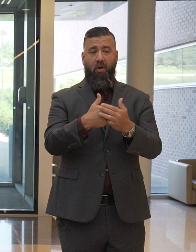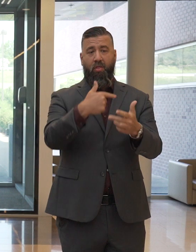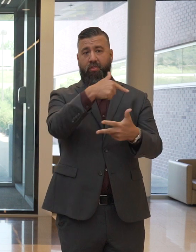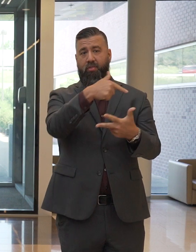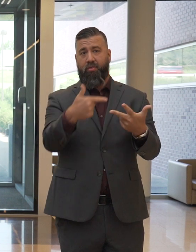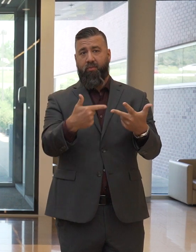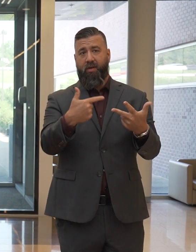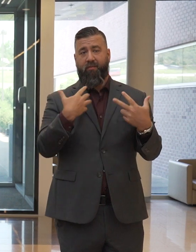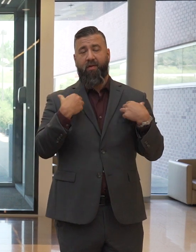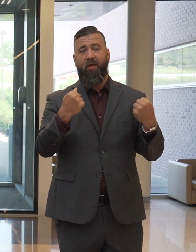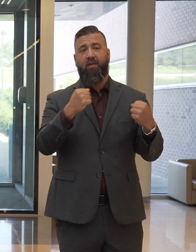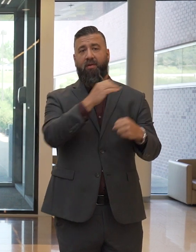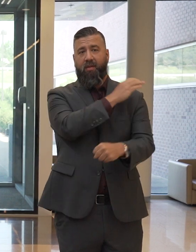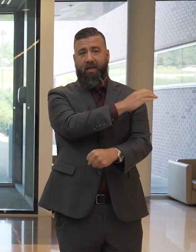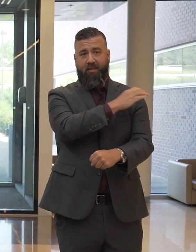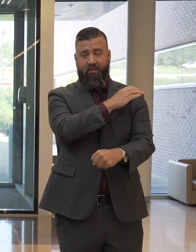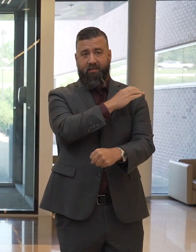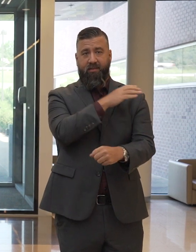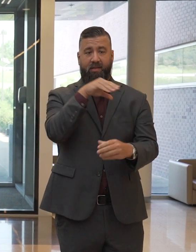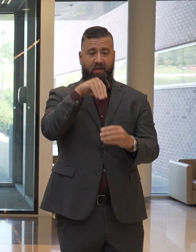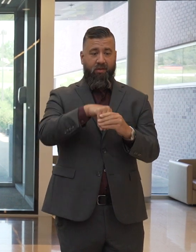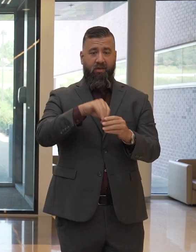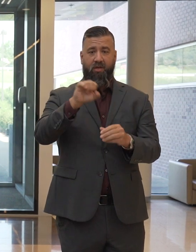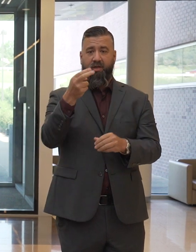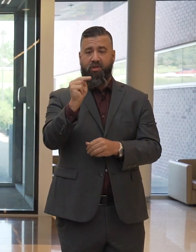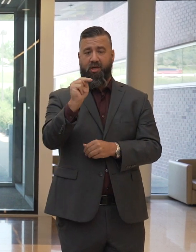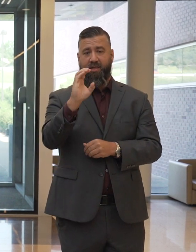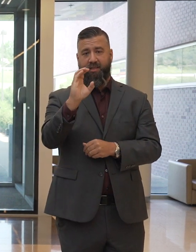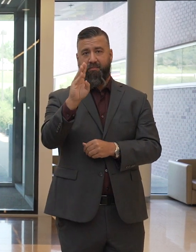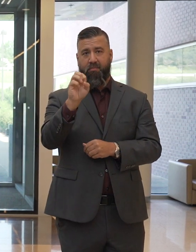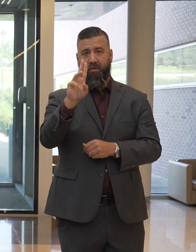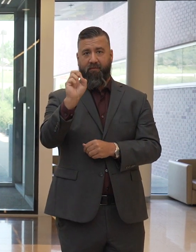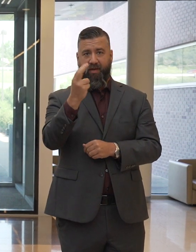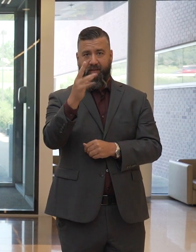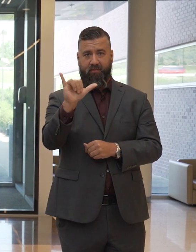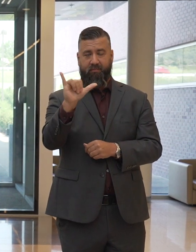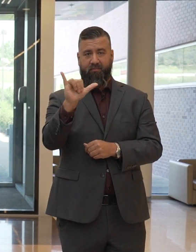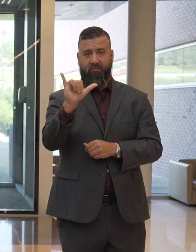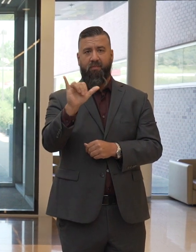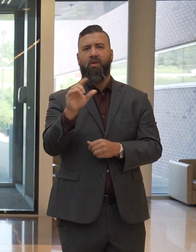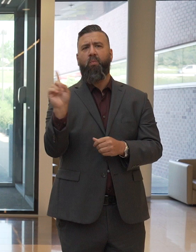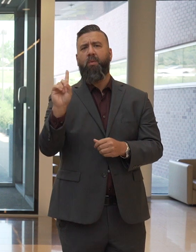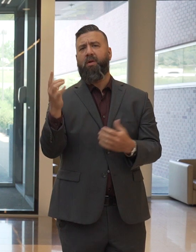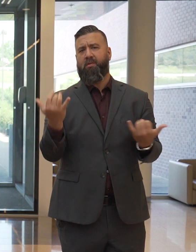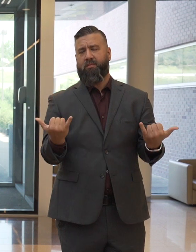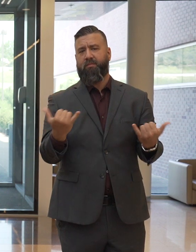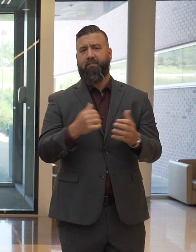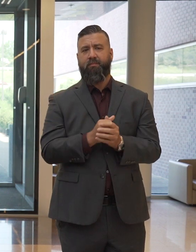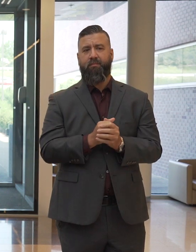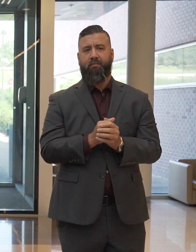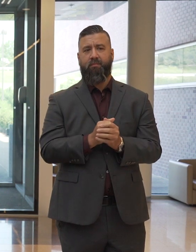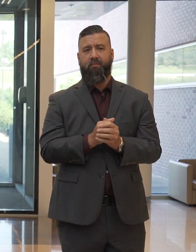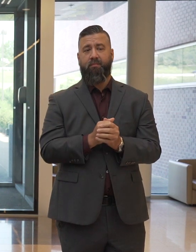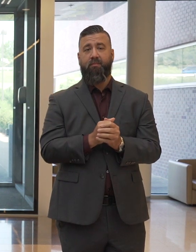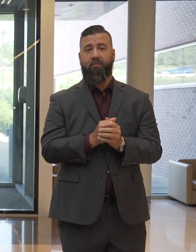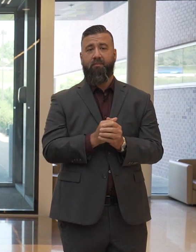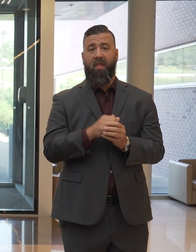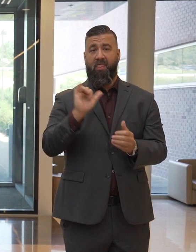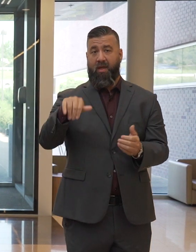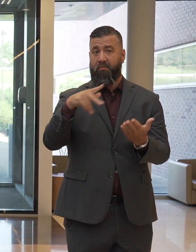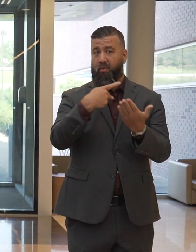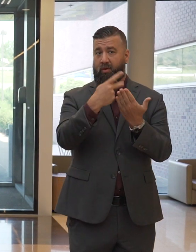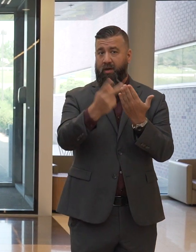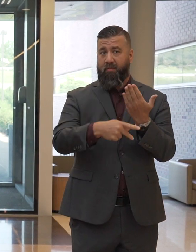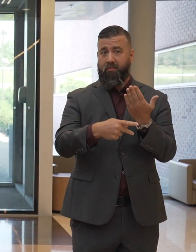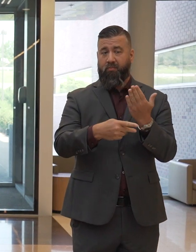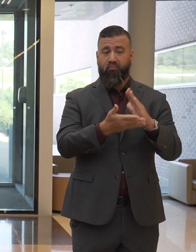health clinics, including the John C. Murphy Health Clinic where we are today. And the immunization and vaccine program